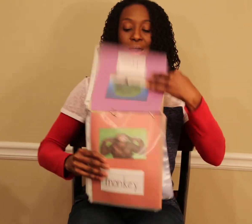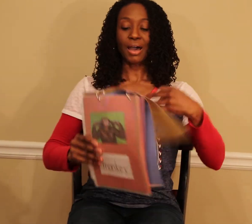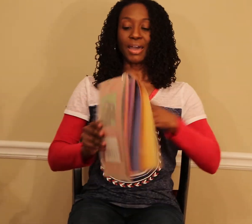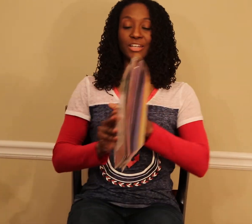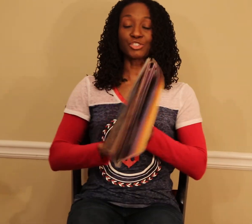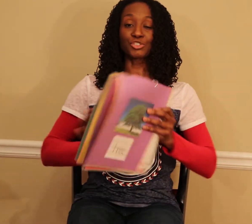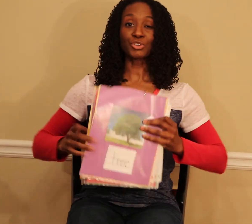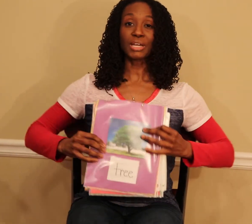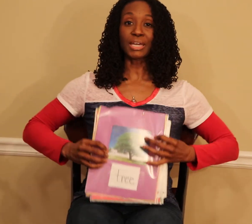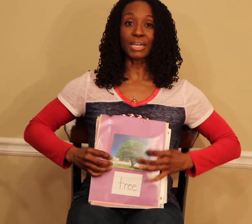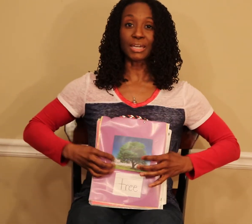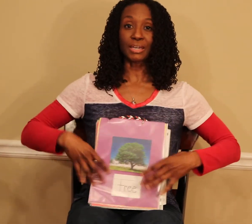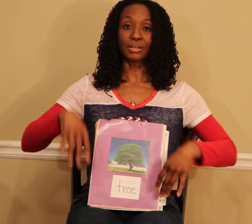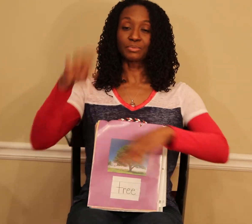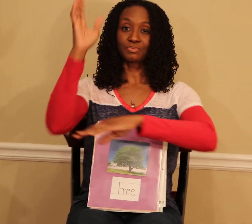Hi, tree.